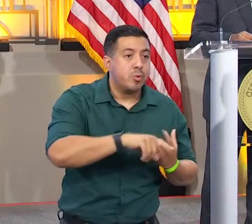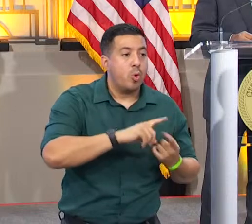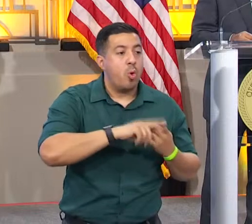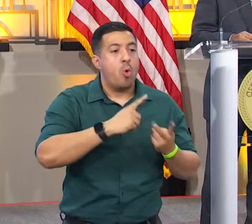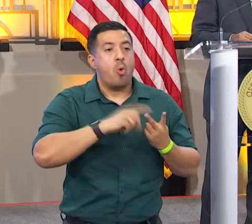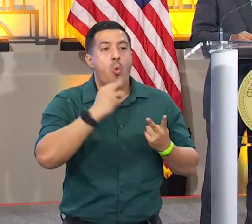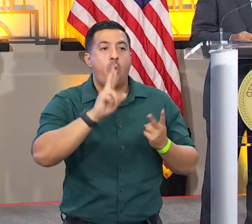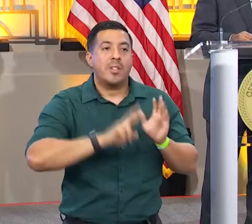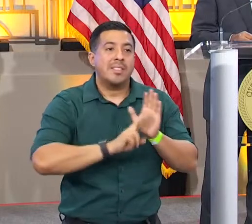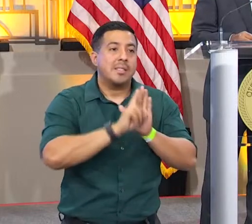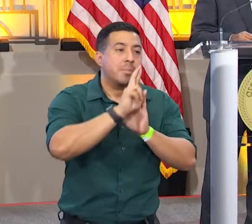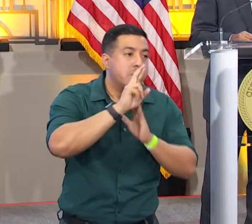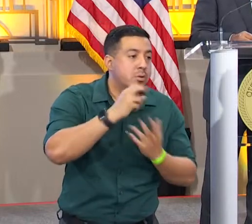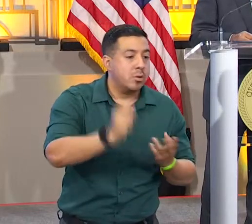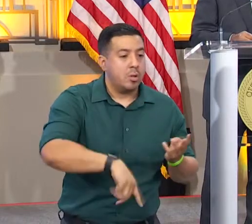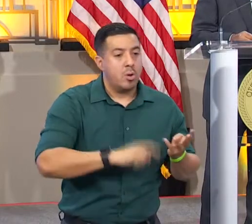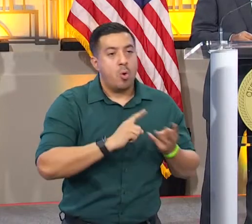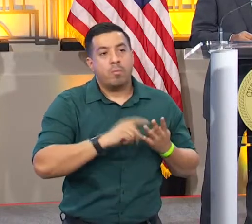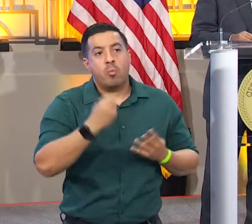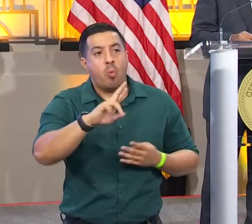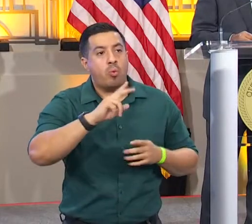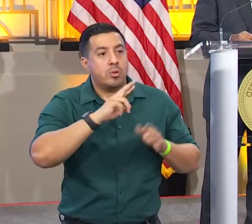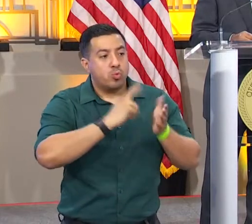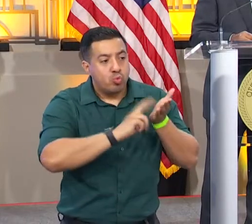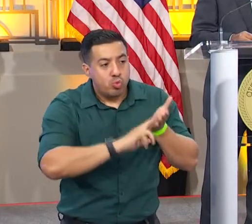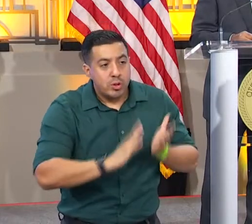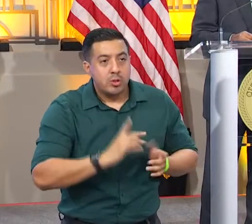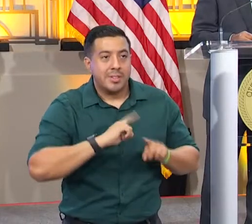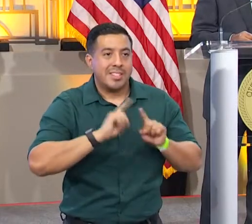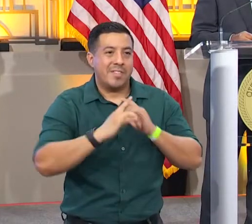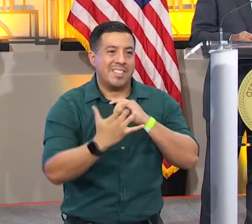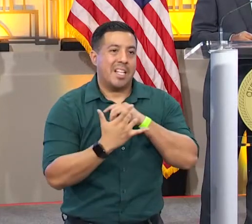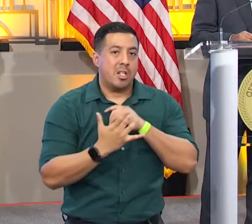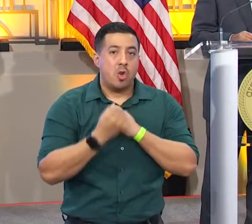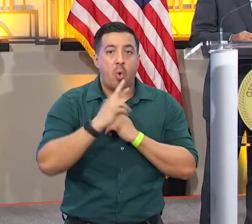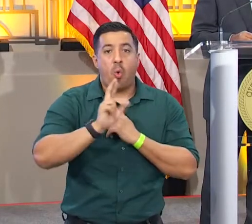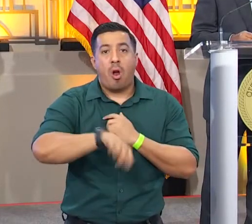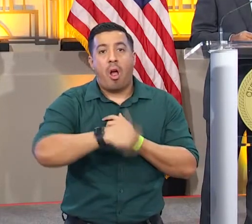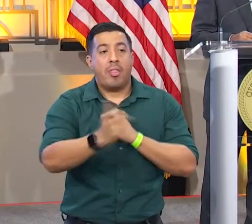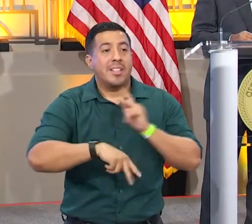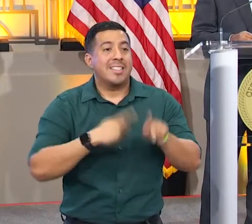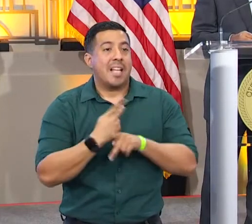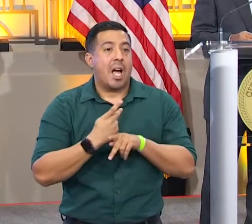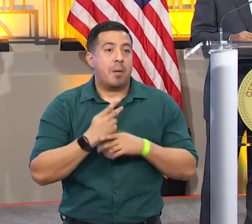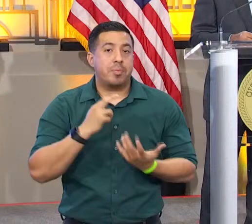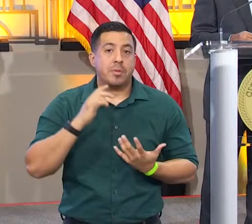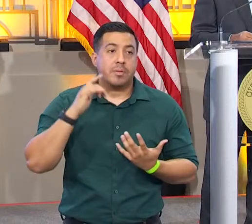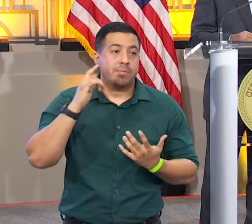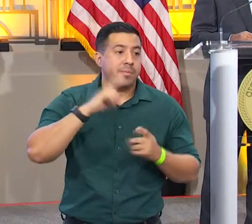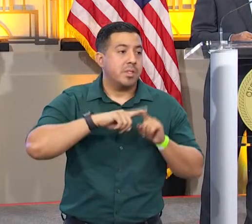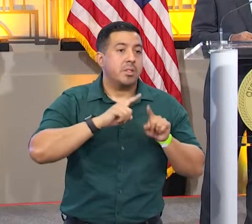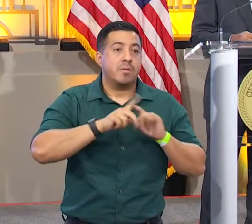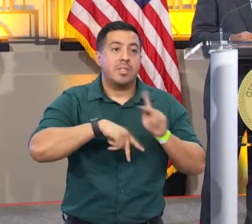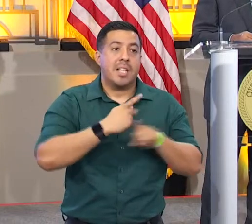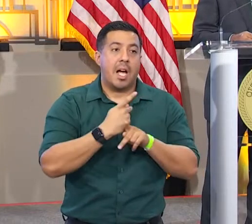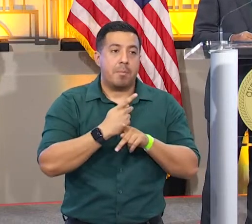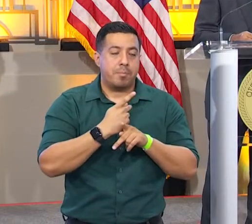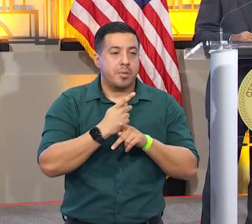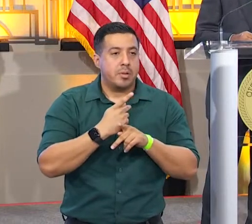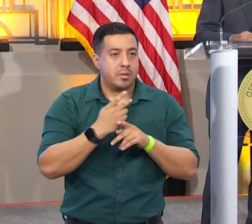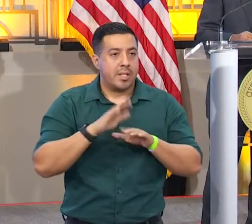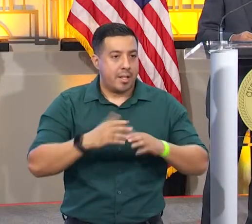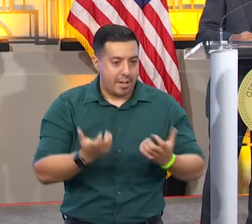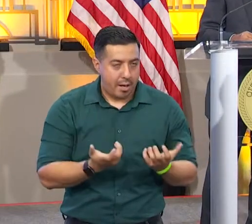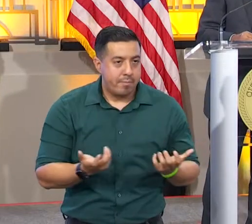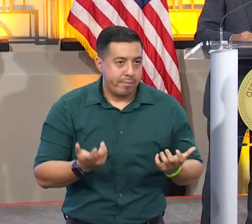vehicle manufacturing, research, and technology, or other air transportation support activities. Before I hand it